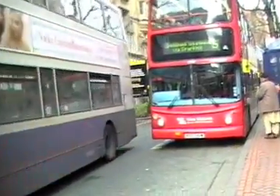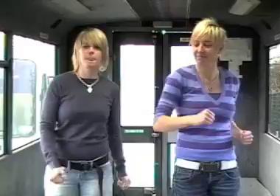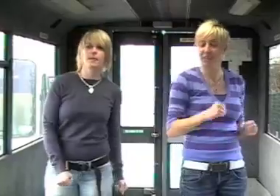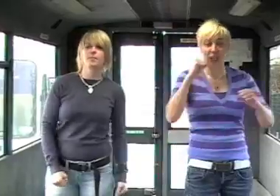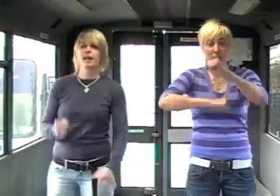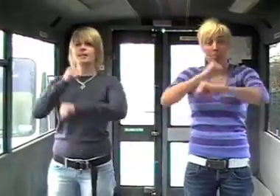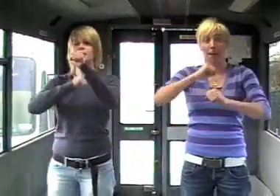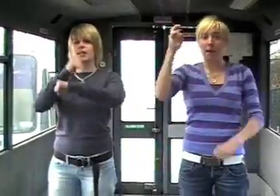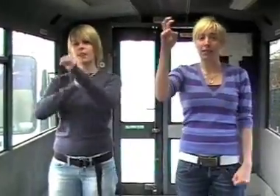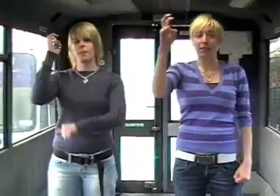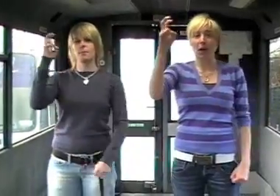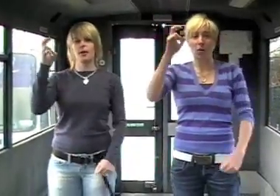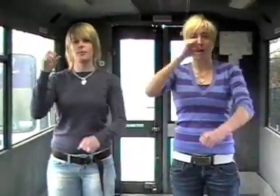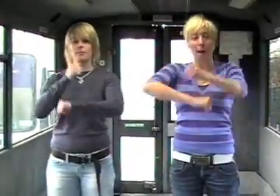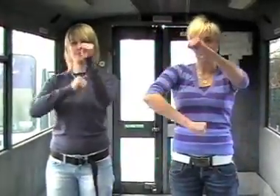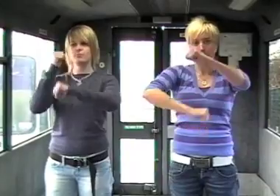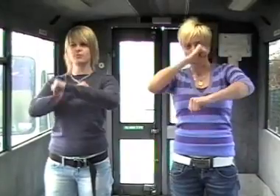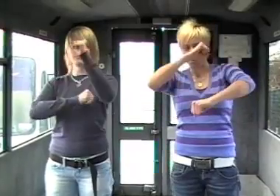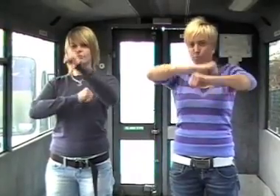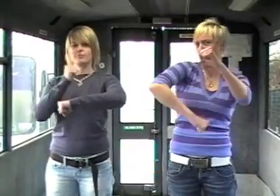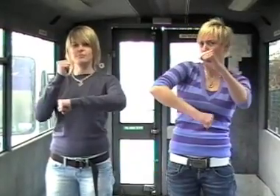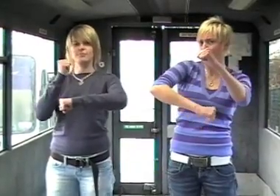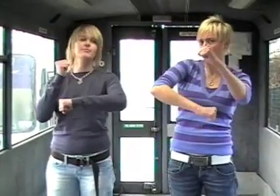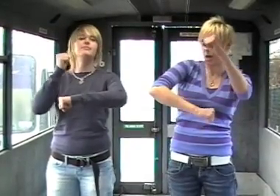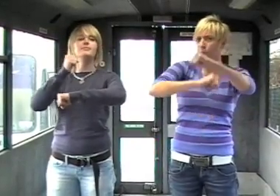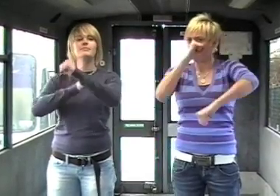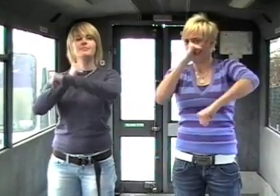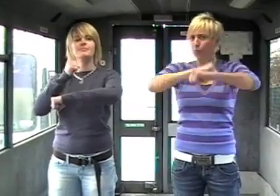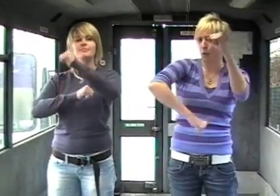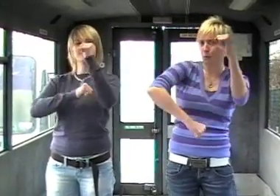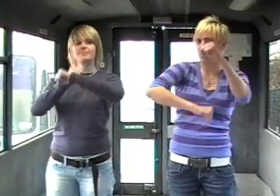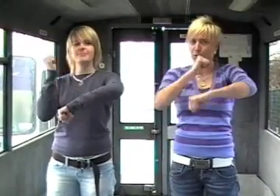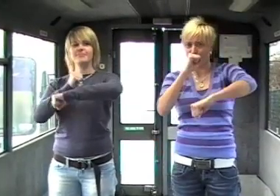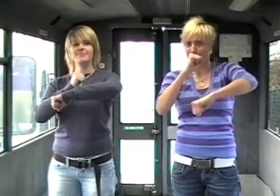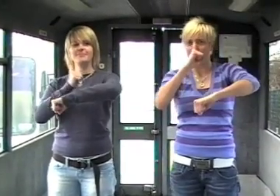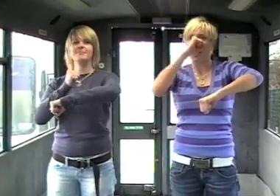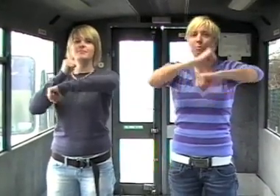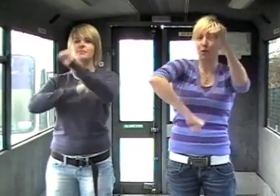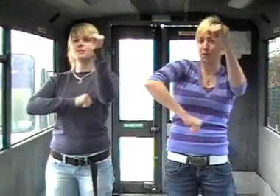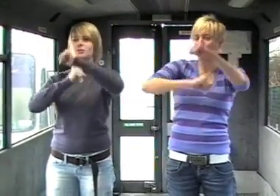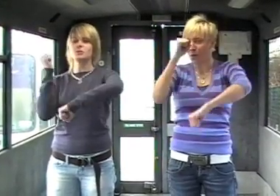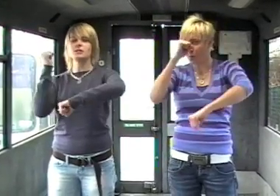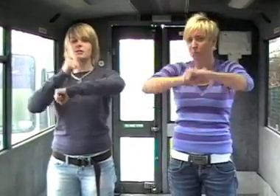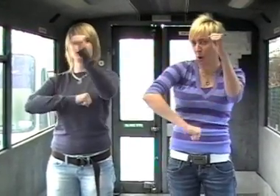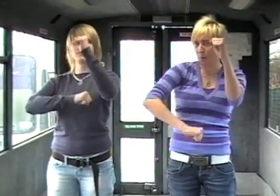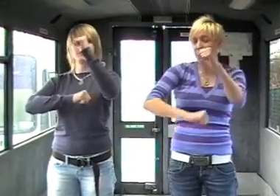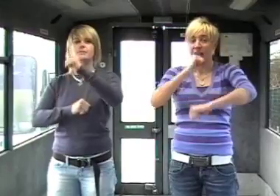The engine on the bus goes brum, brum, brum, brum, brum, brum, brum, brum, brum.